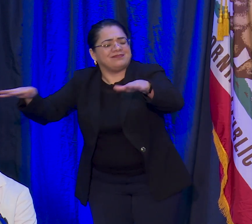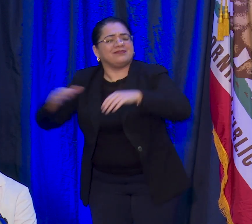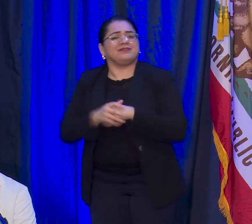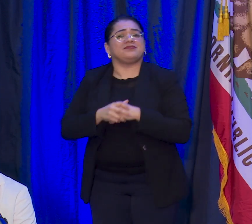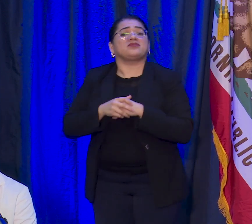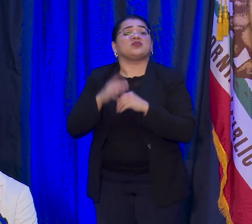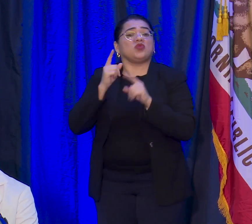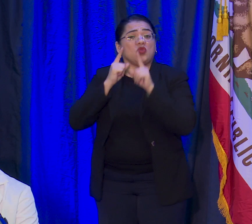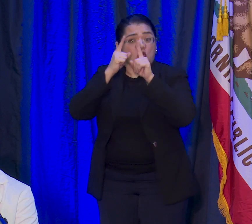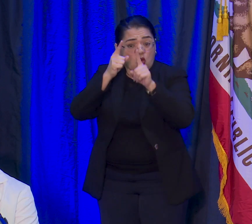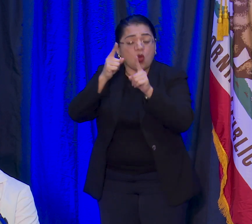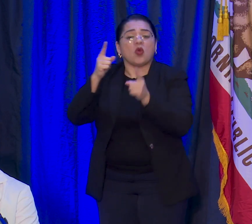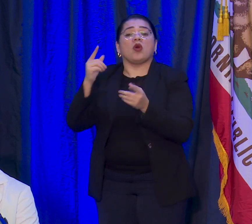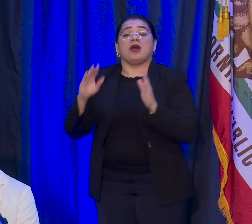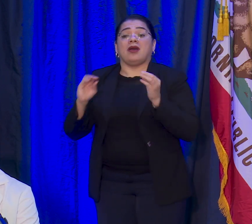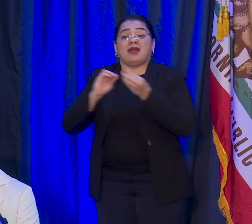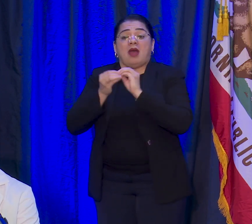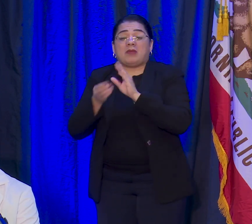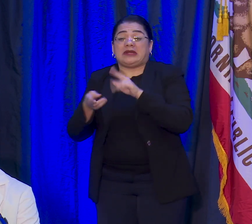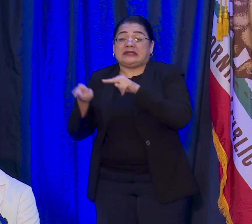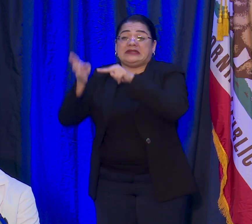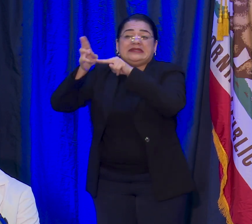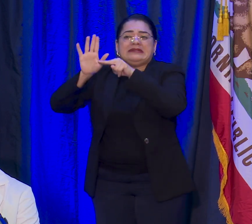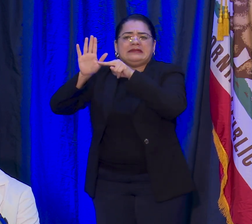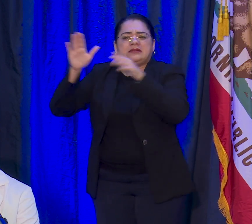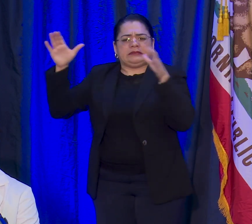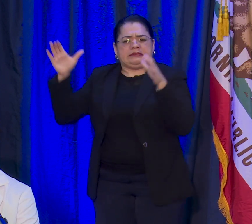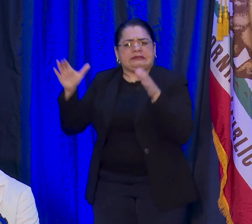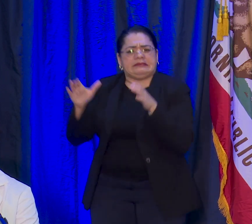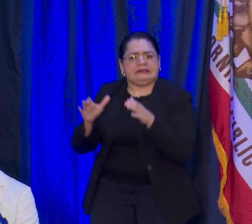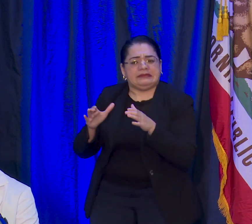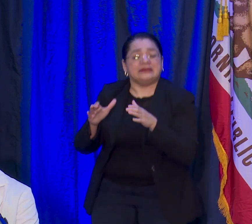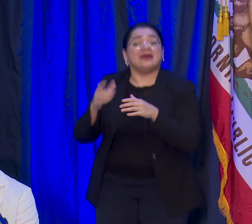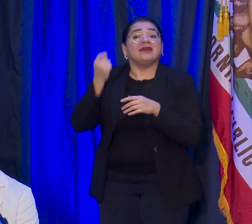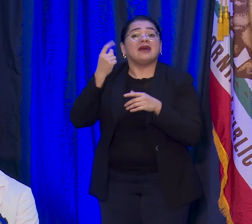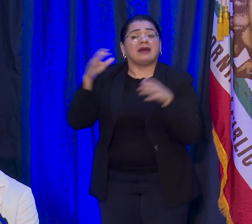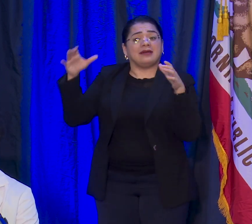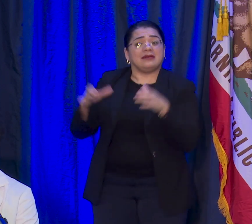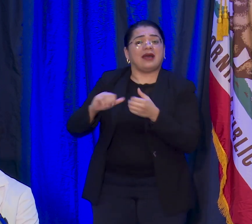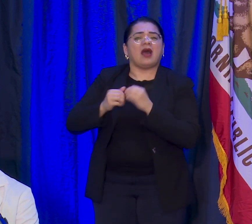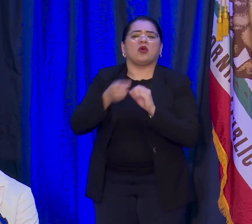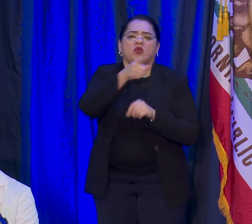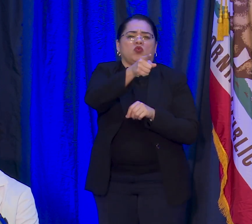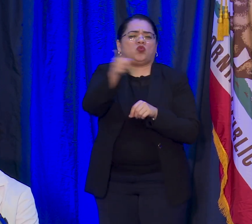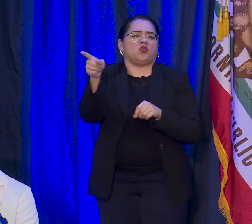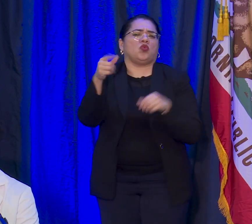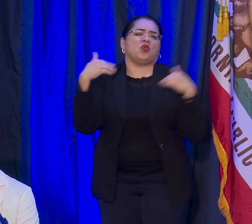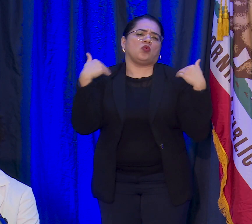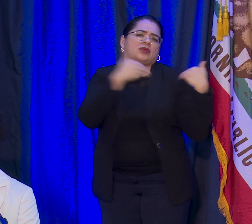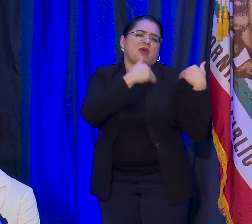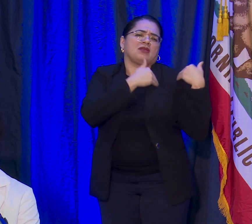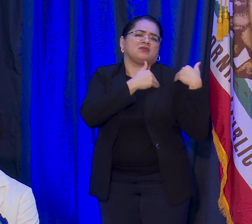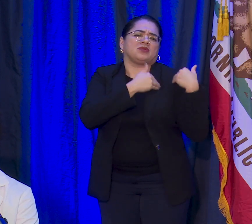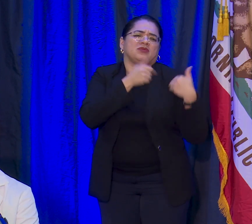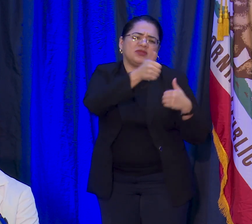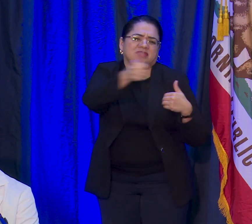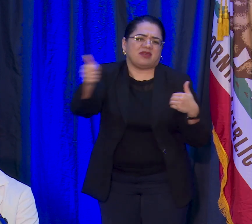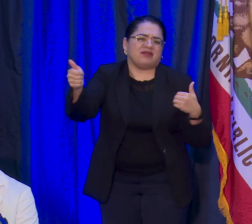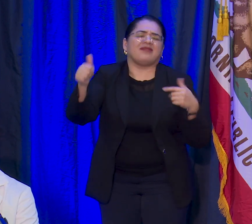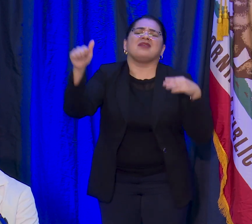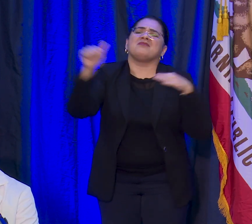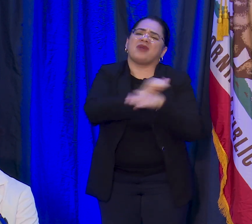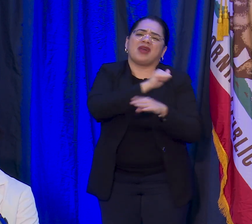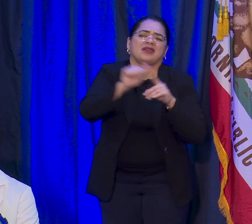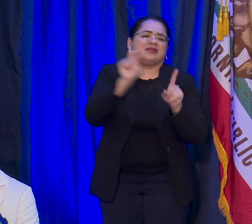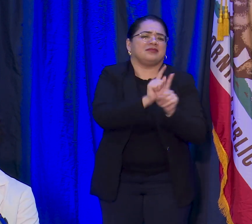down unless the public does their part to help. So stay home if you don't need to be out. Practice social